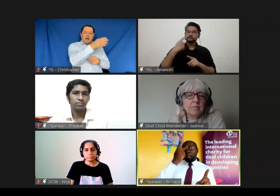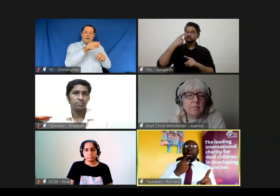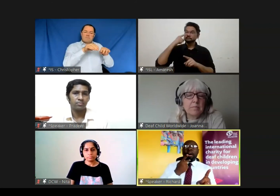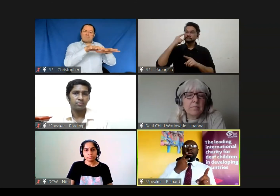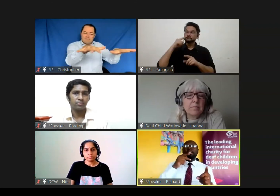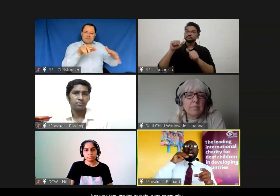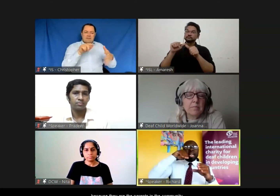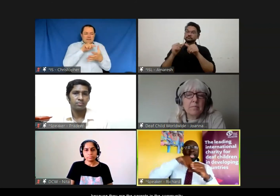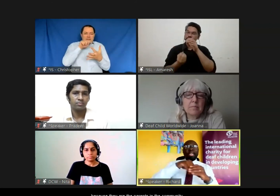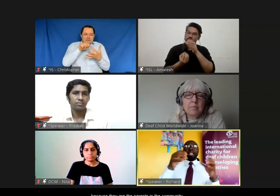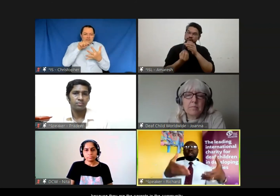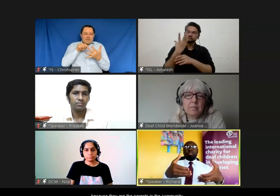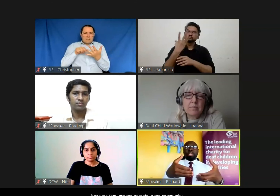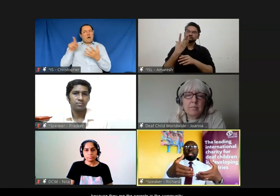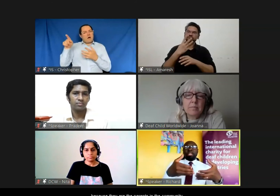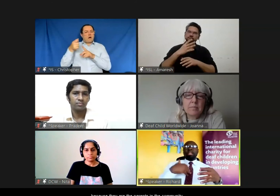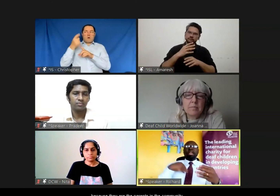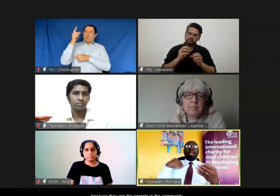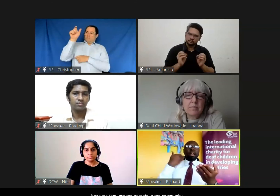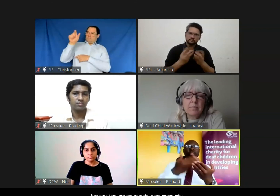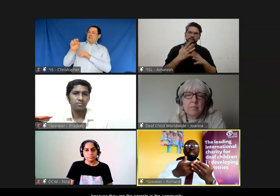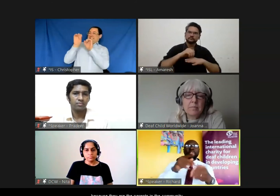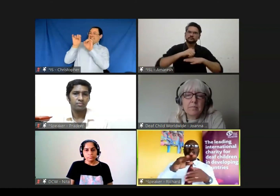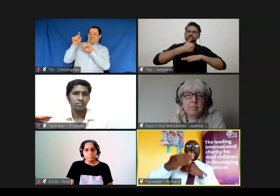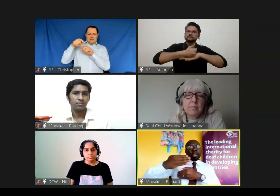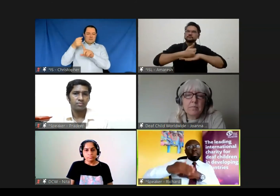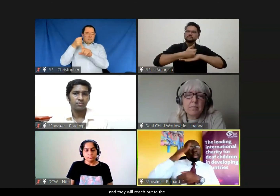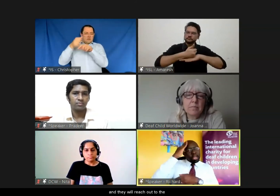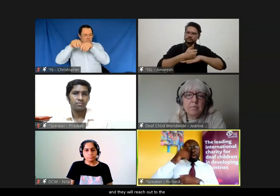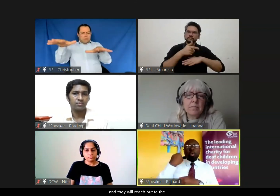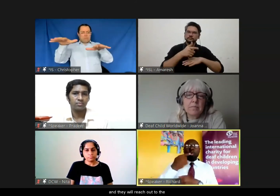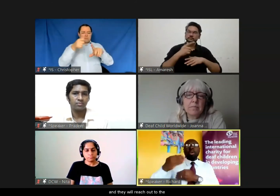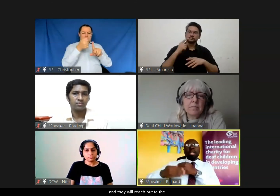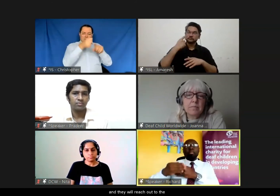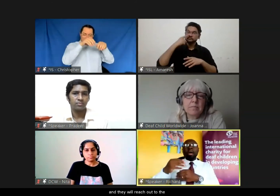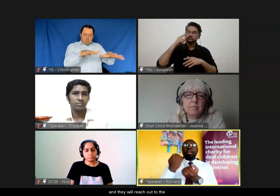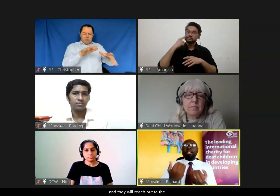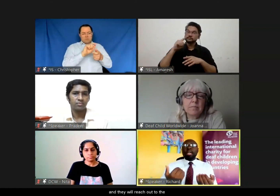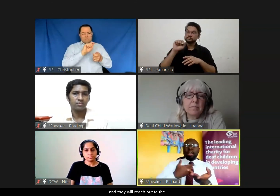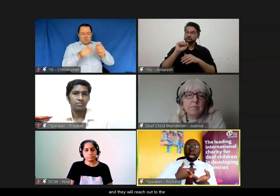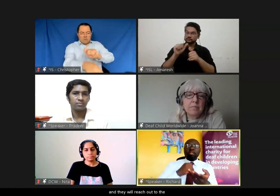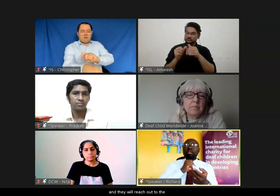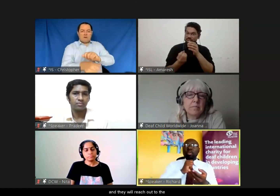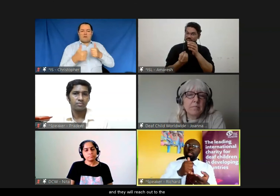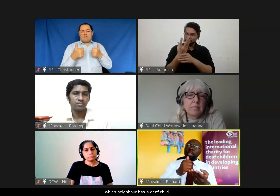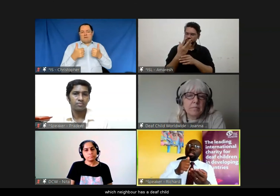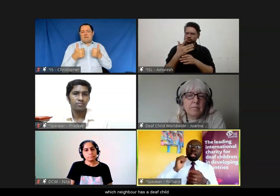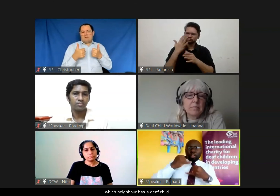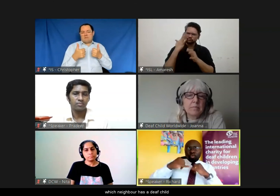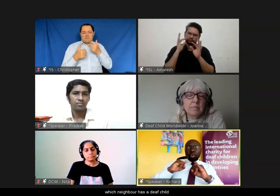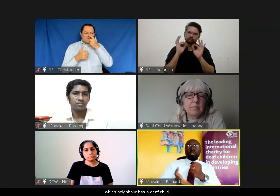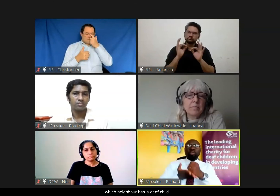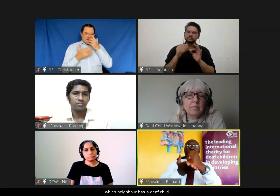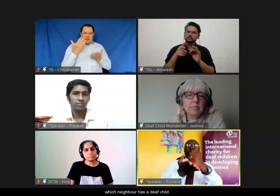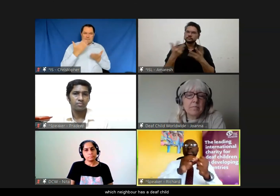impactful because they are the parents in the community, and they will reach out to the neighbor, and they will know which neighbor has